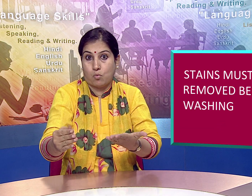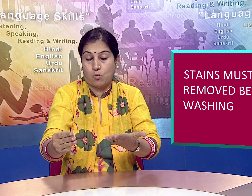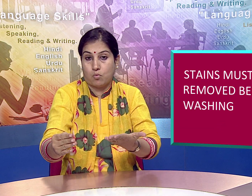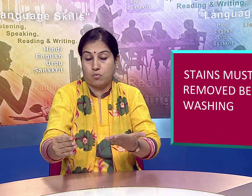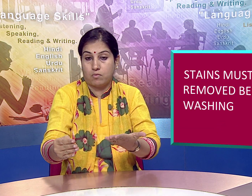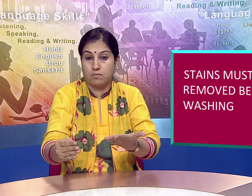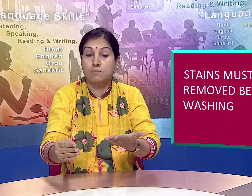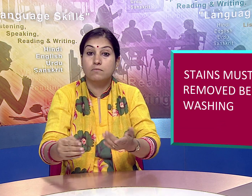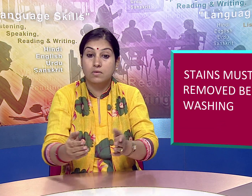before washing,